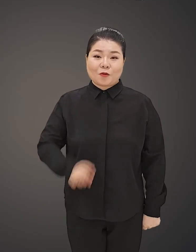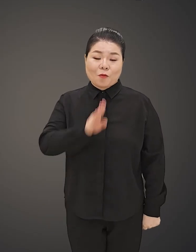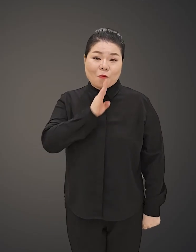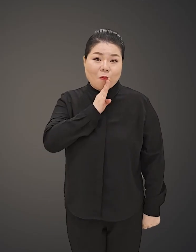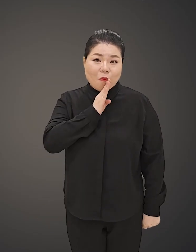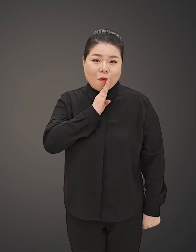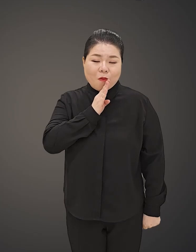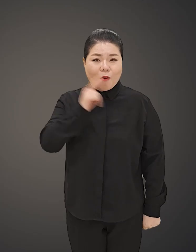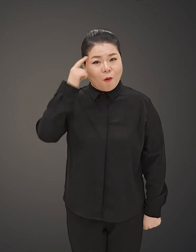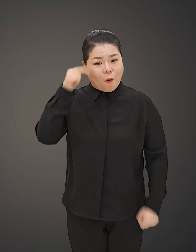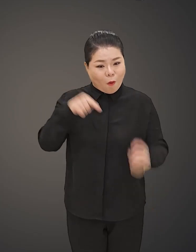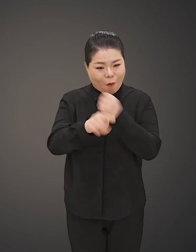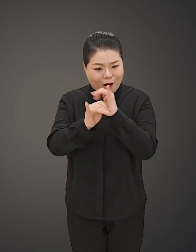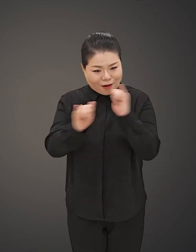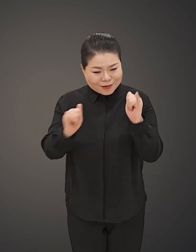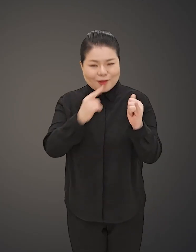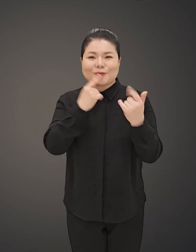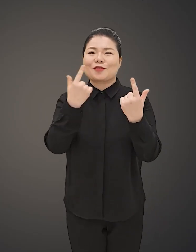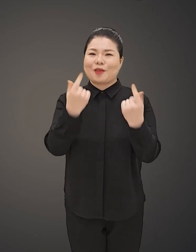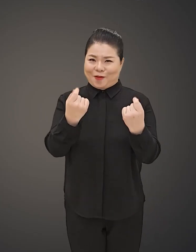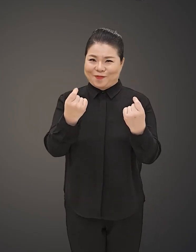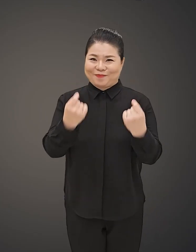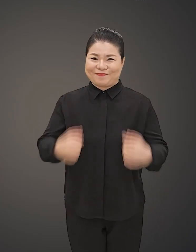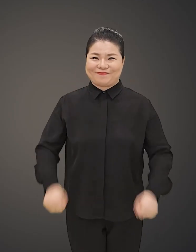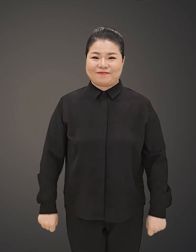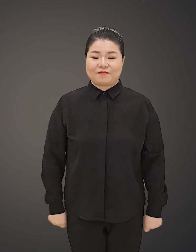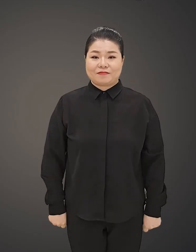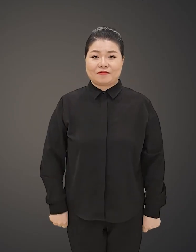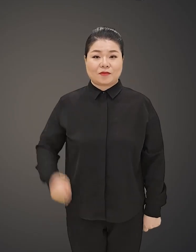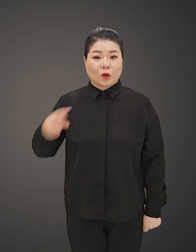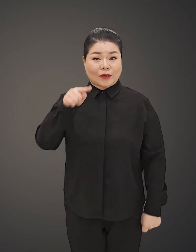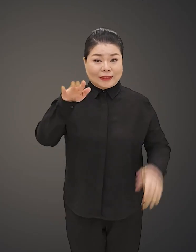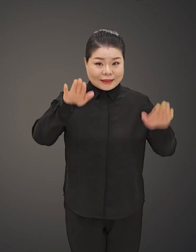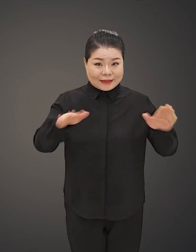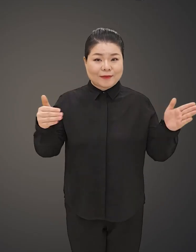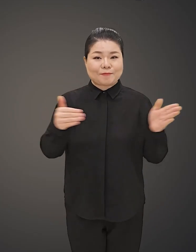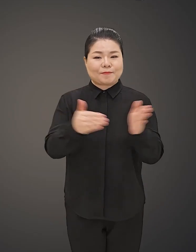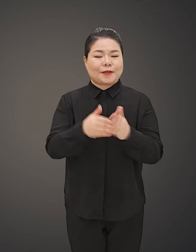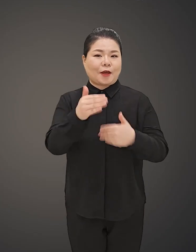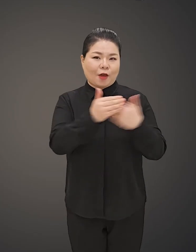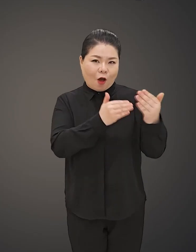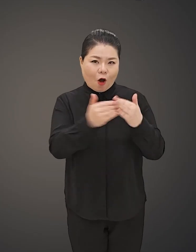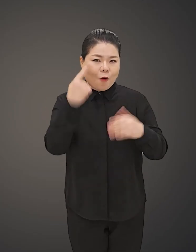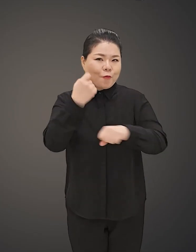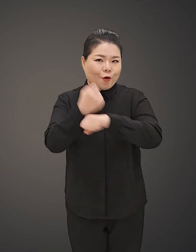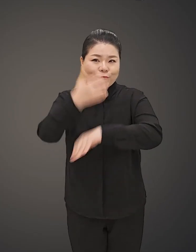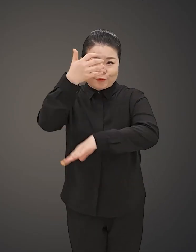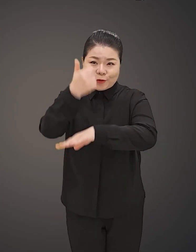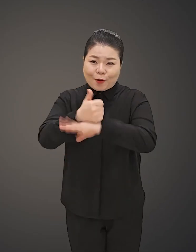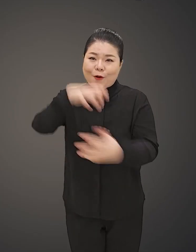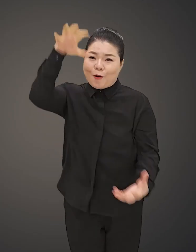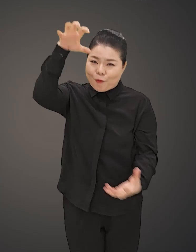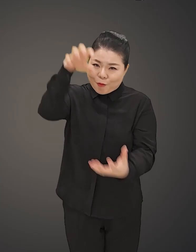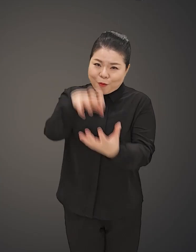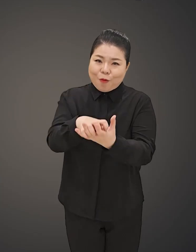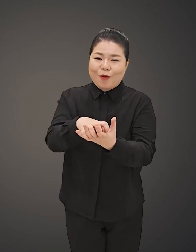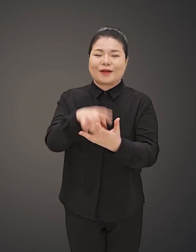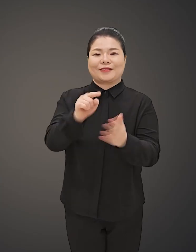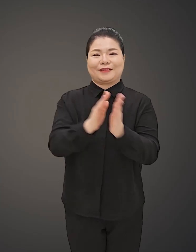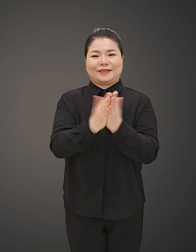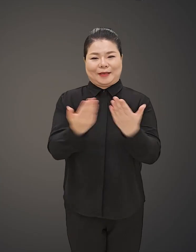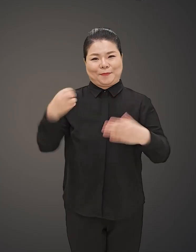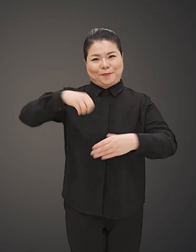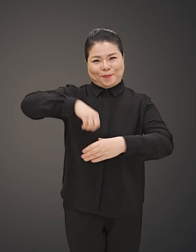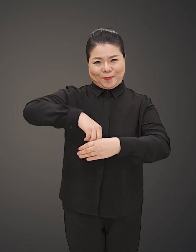studying it like a scientist. And I've taken and put the experience and the study that I've